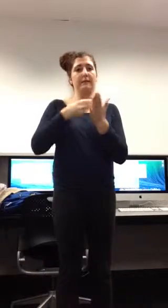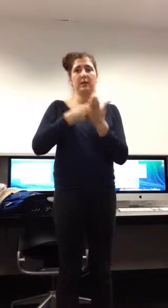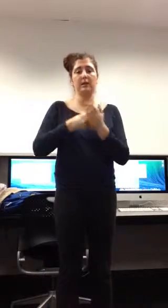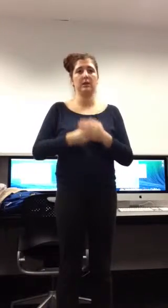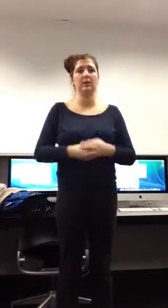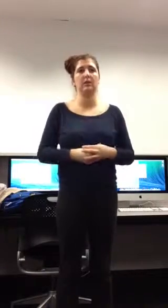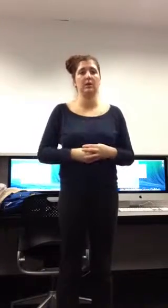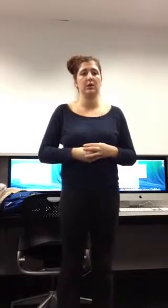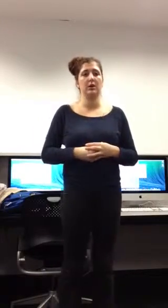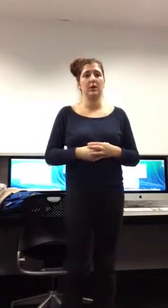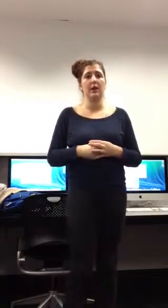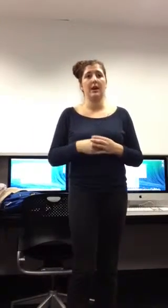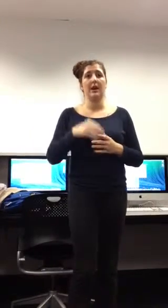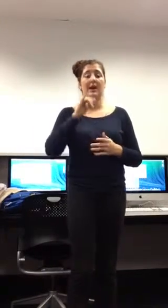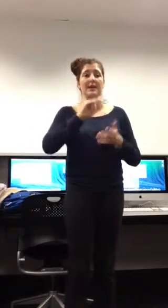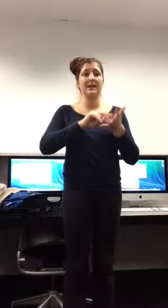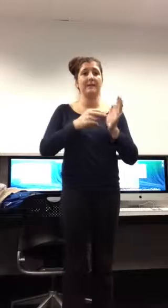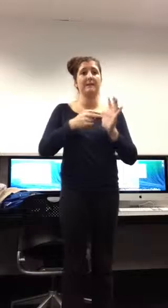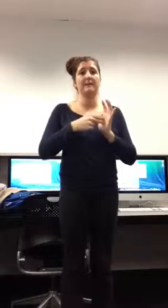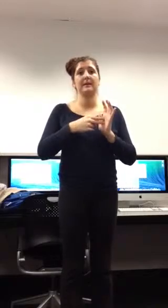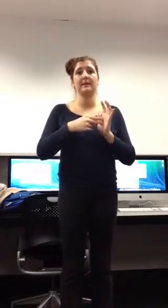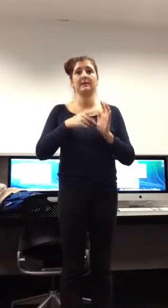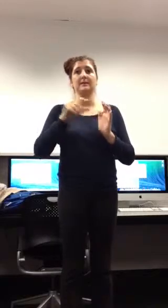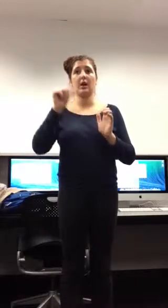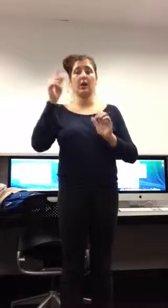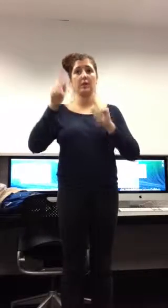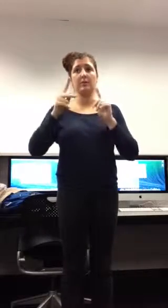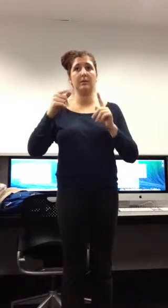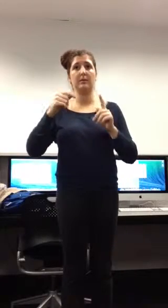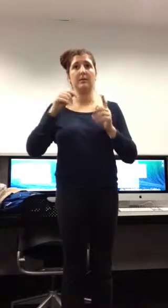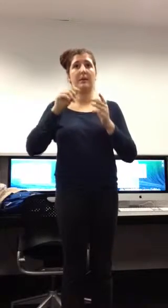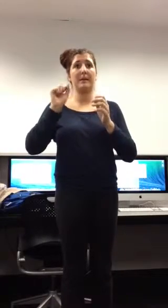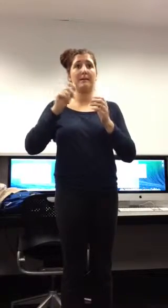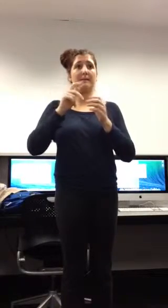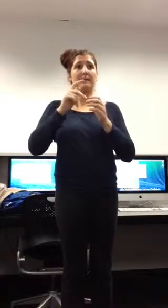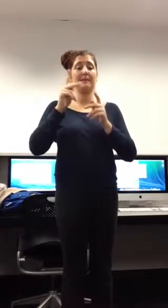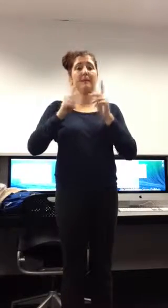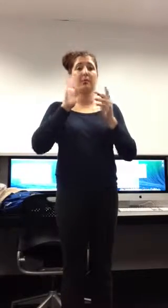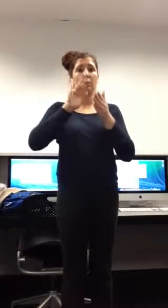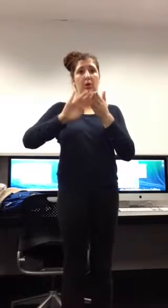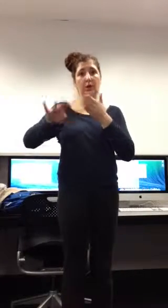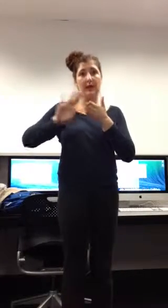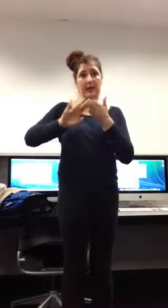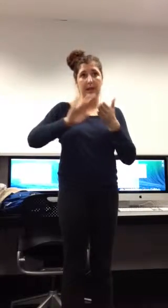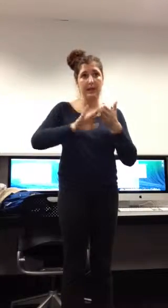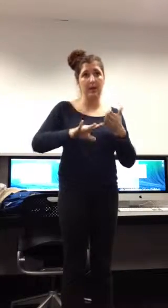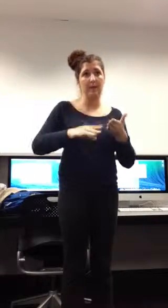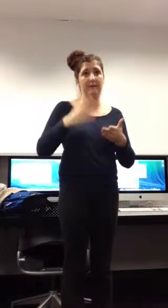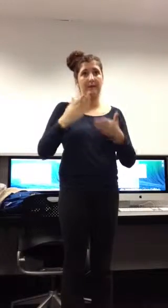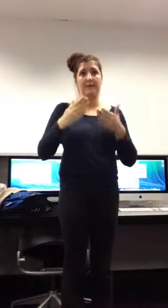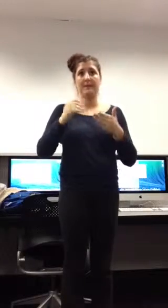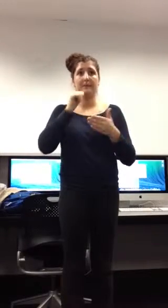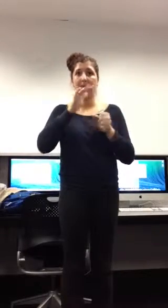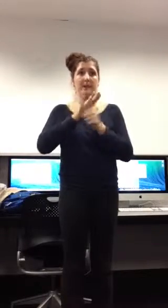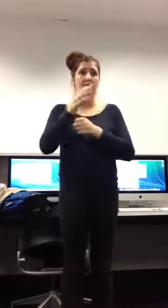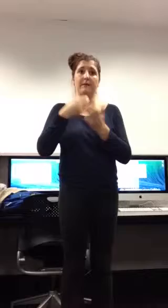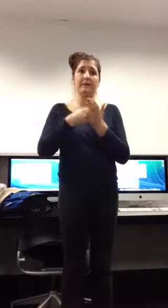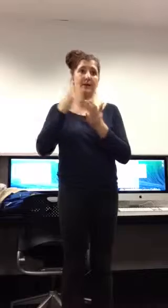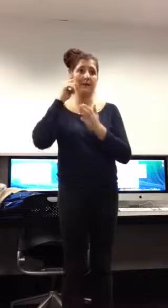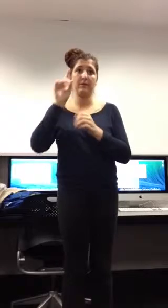leads to lower economic growth, layoffs, possibly low wages. What we're going to